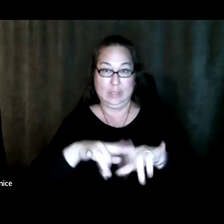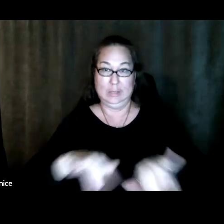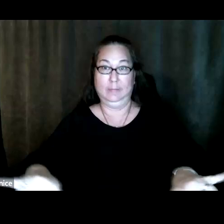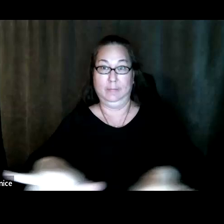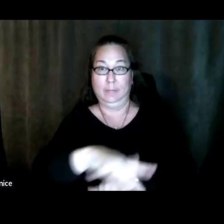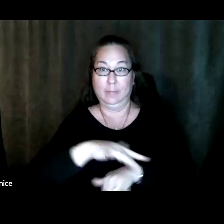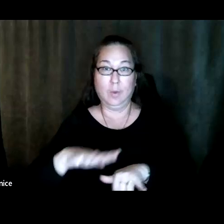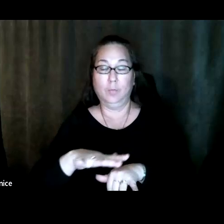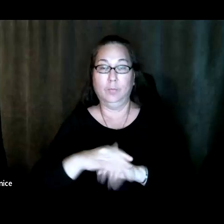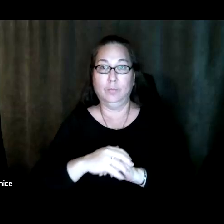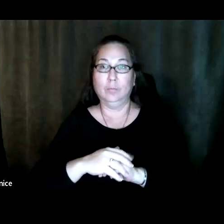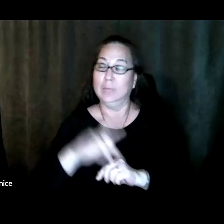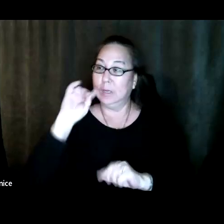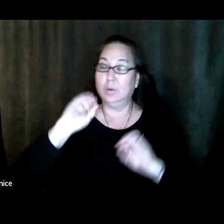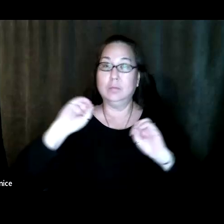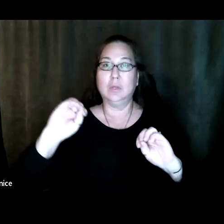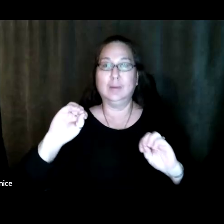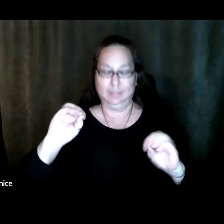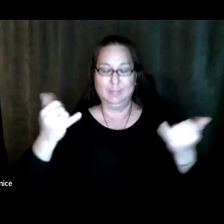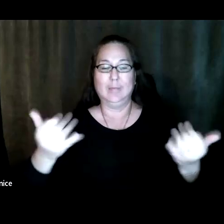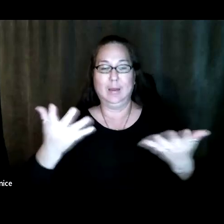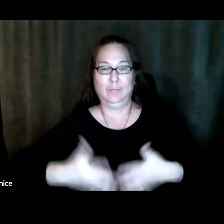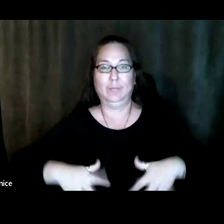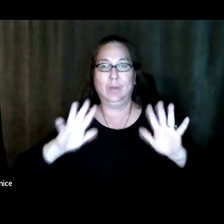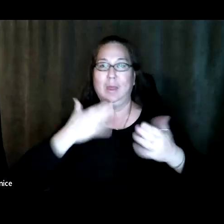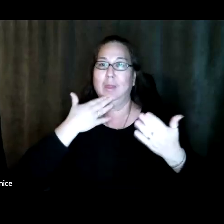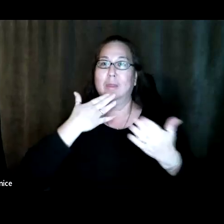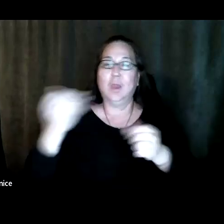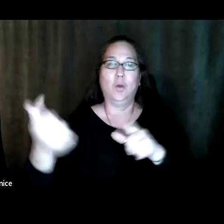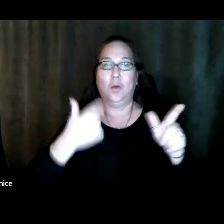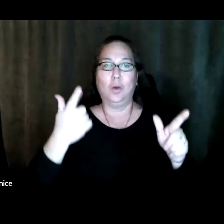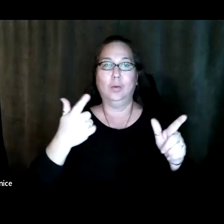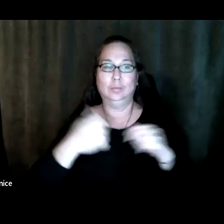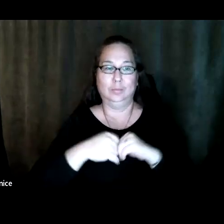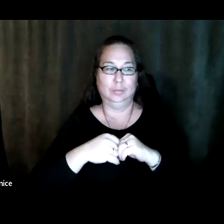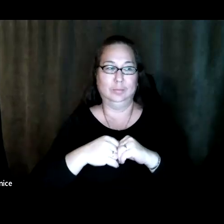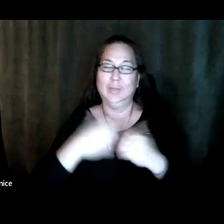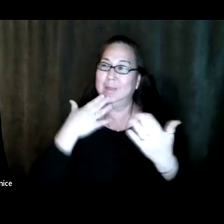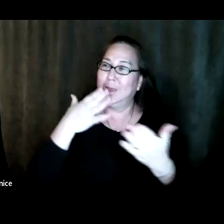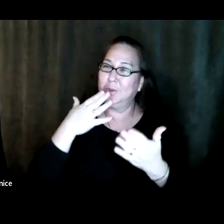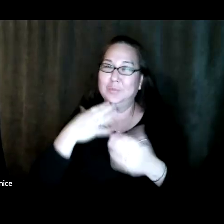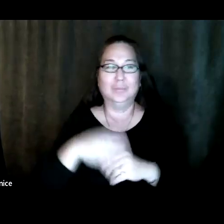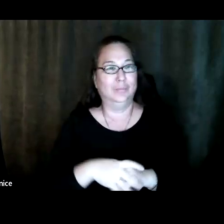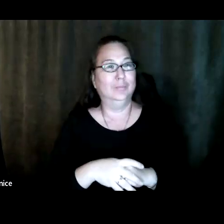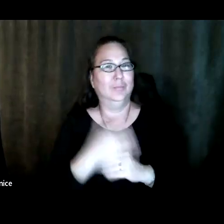consent? Hearing none, this meeting is adjourned. Thank you all and Thank Good night.